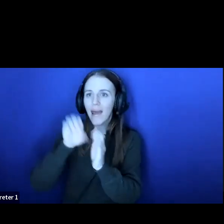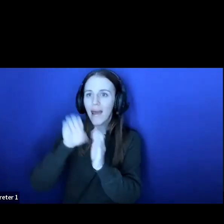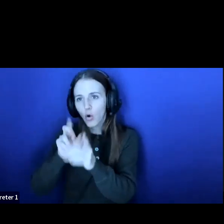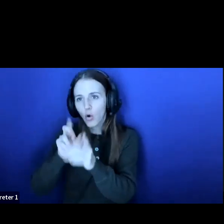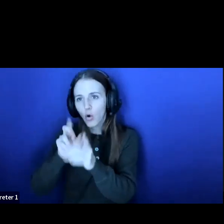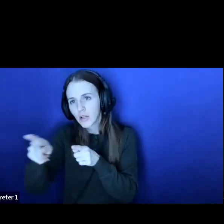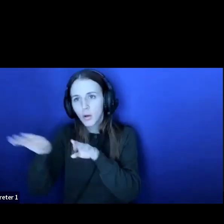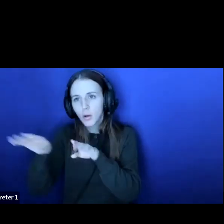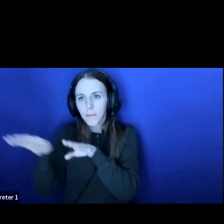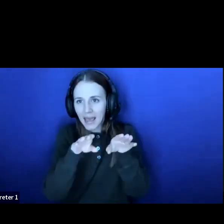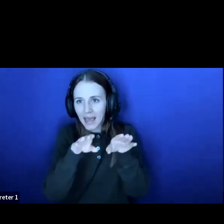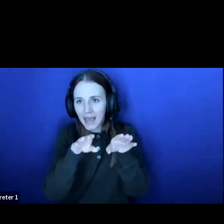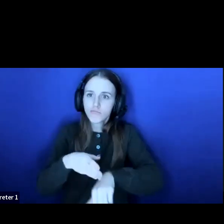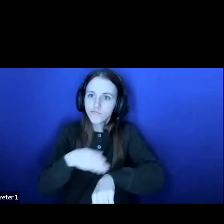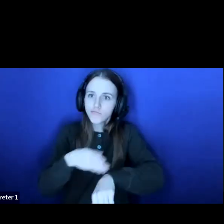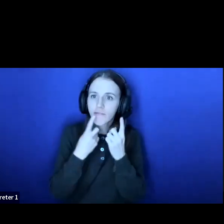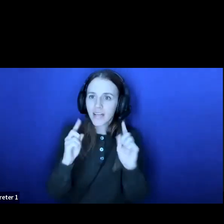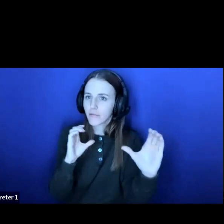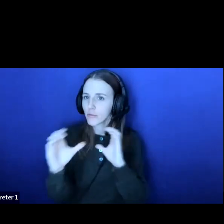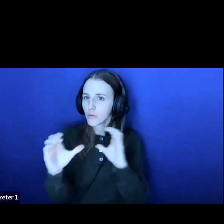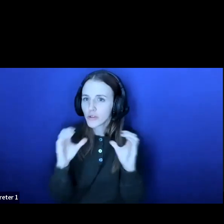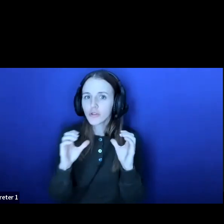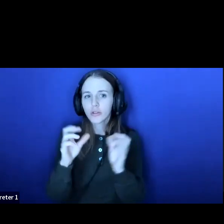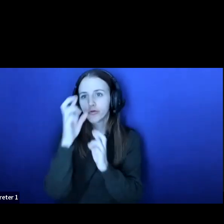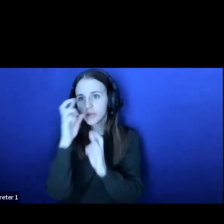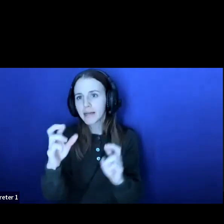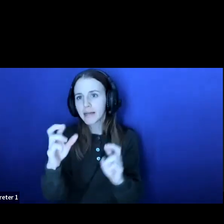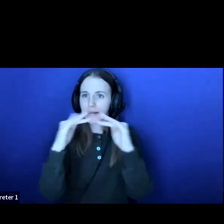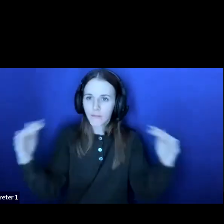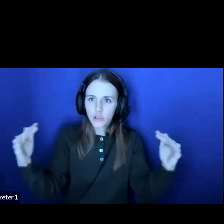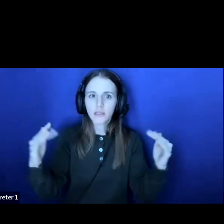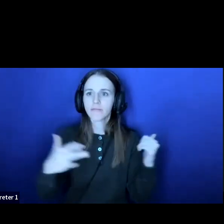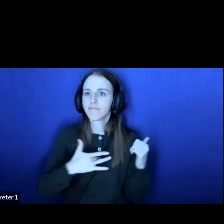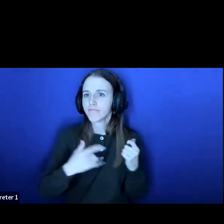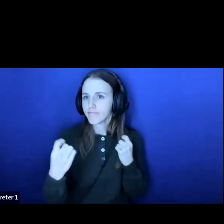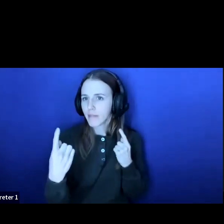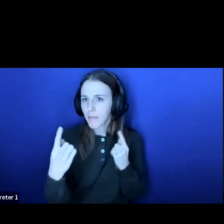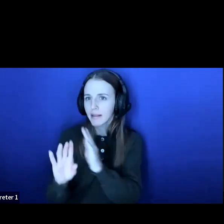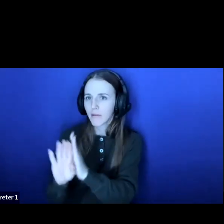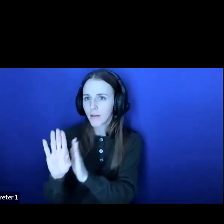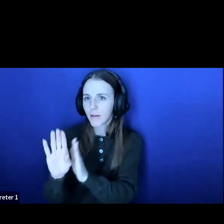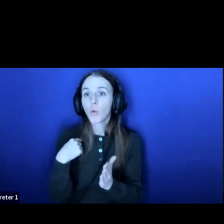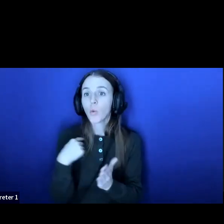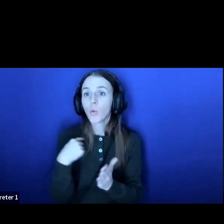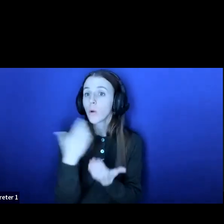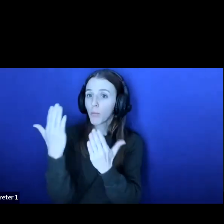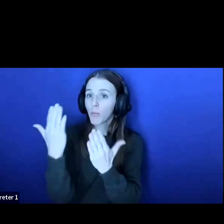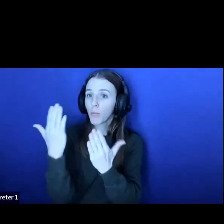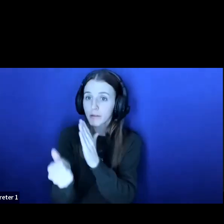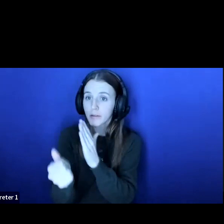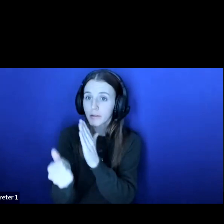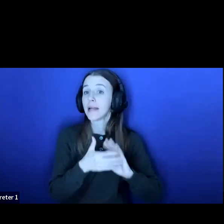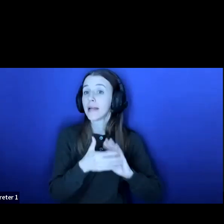effective communication, respect for diversity, and be empathetic. We proposed humanistic competencies in the form of narrative competence,